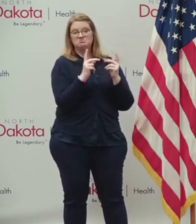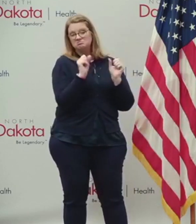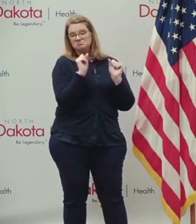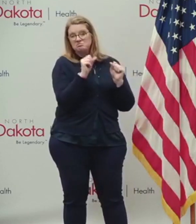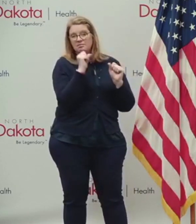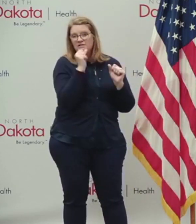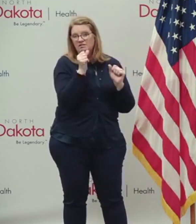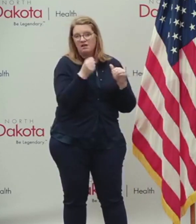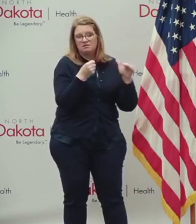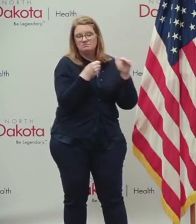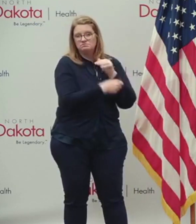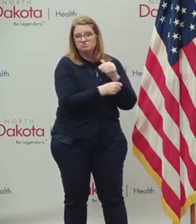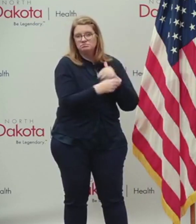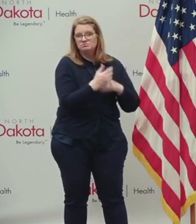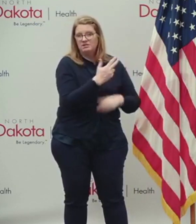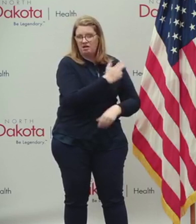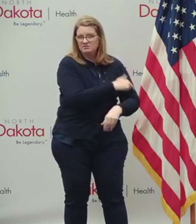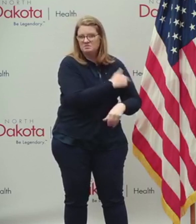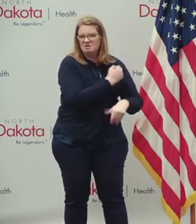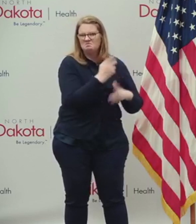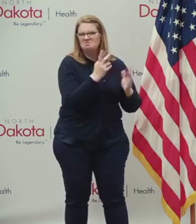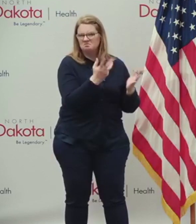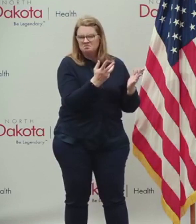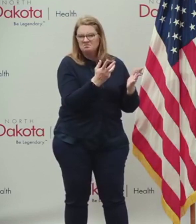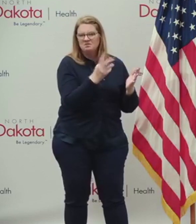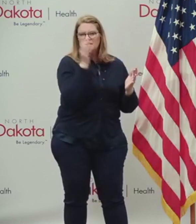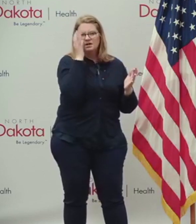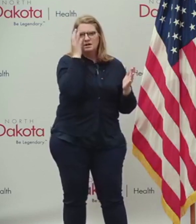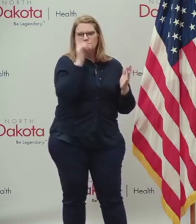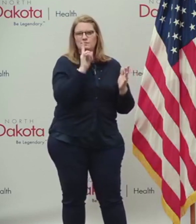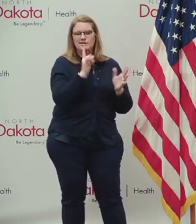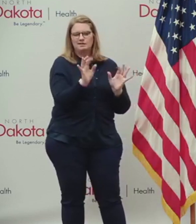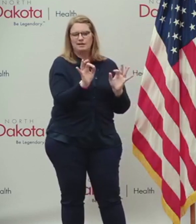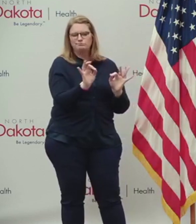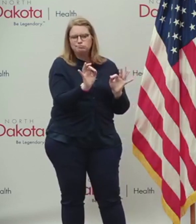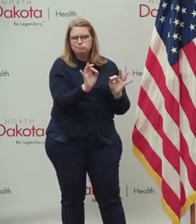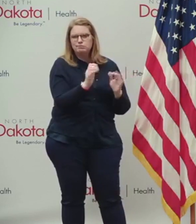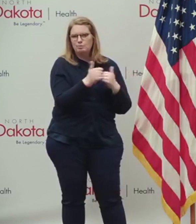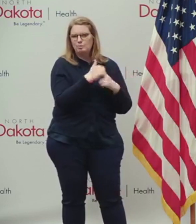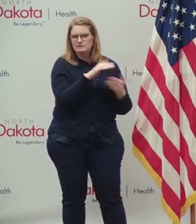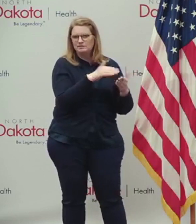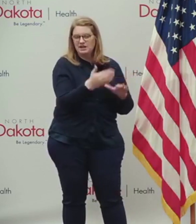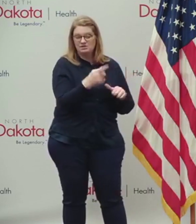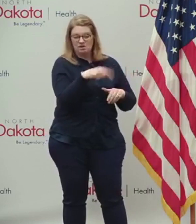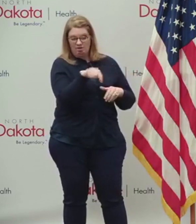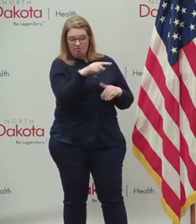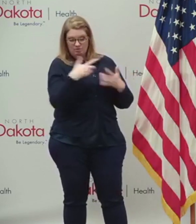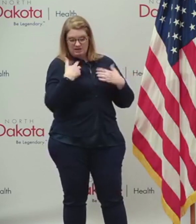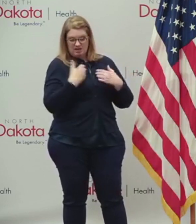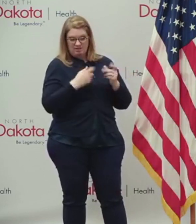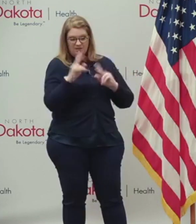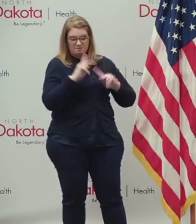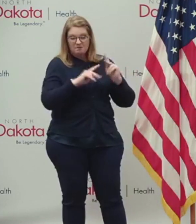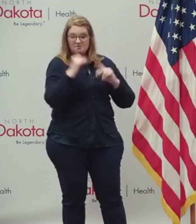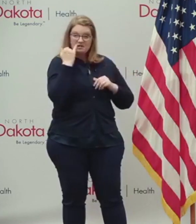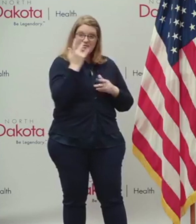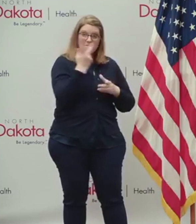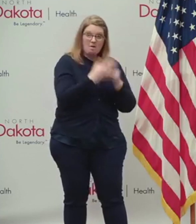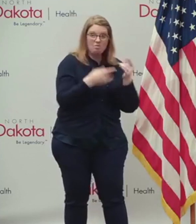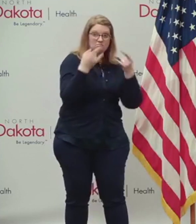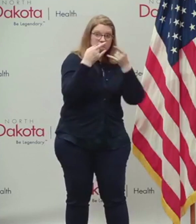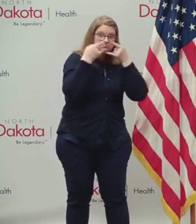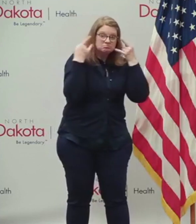take any hospital capacity, almost negligible risk of death. Those healthy young individuals, if they're both wearing